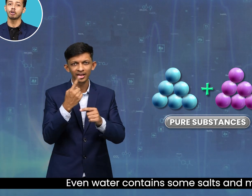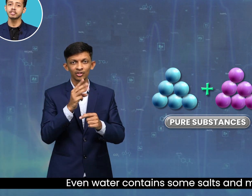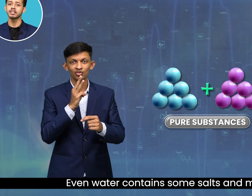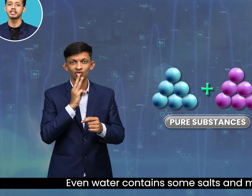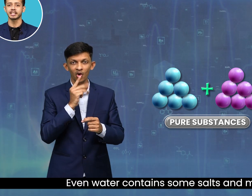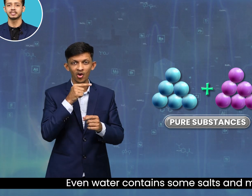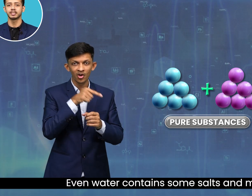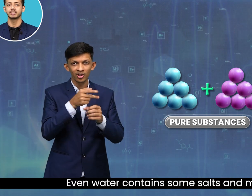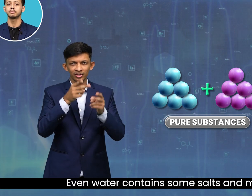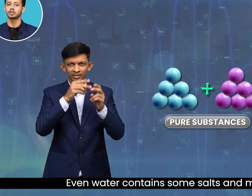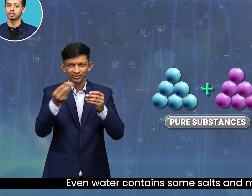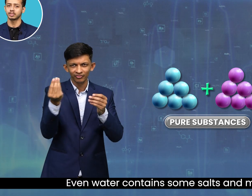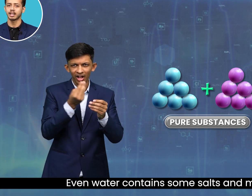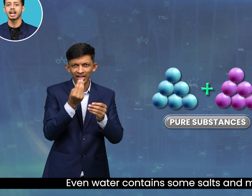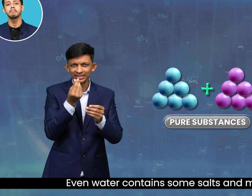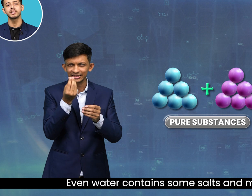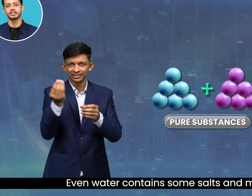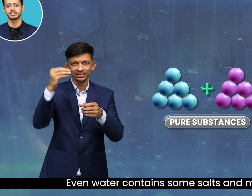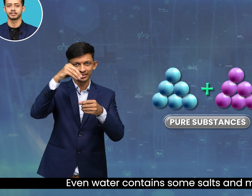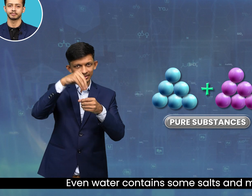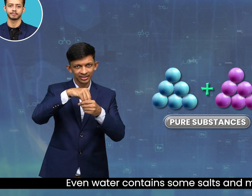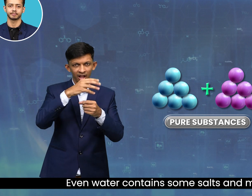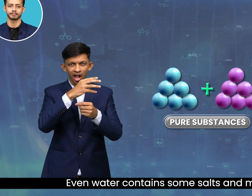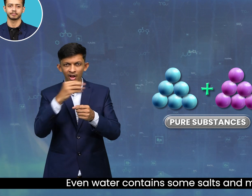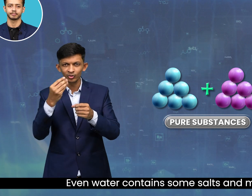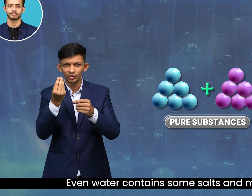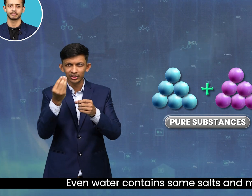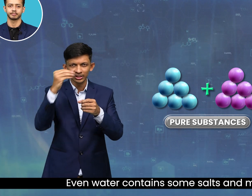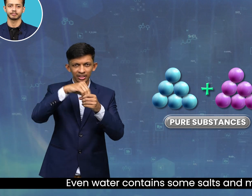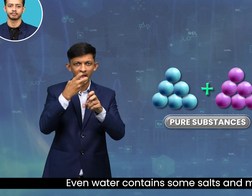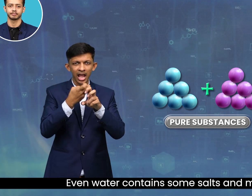Even water contains some salts and minerals.